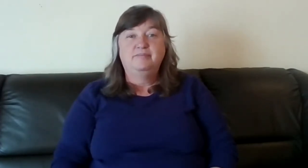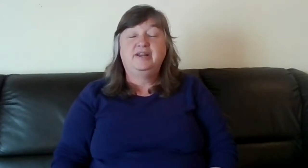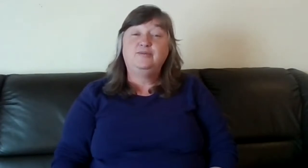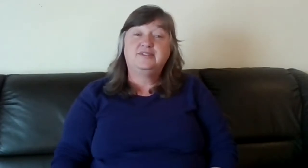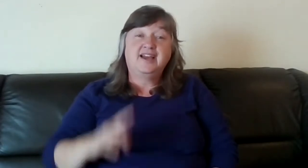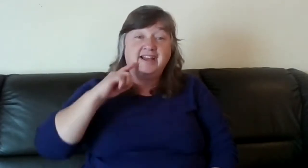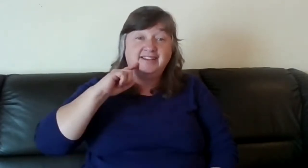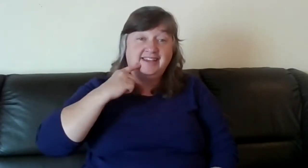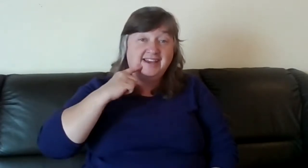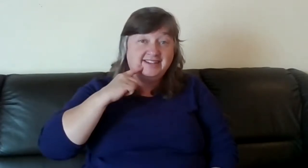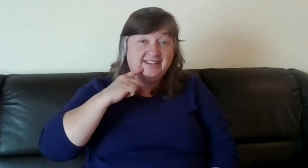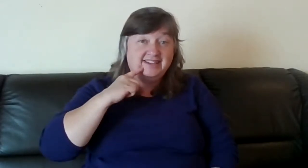But you would sign candy,